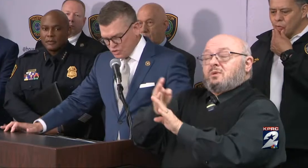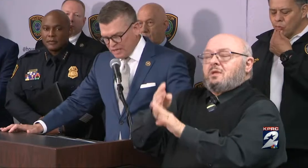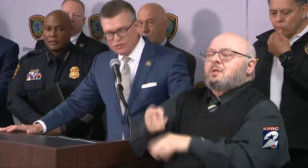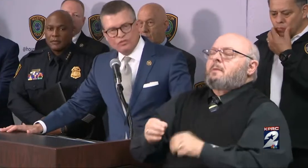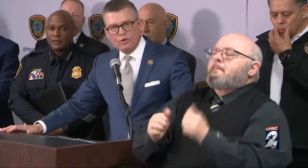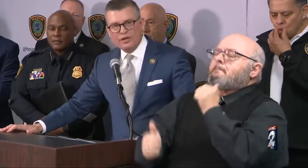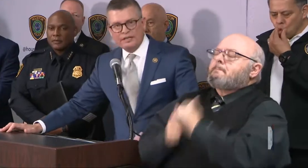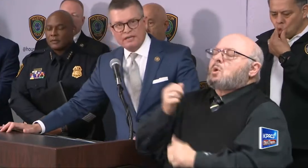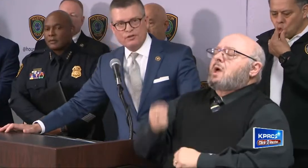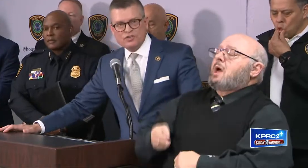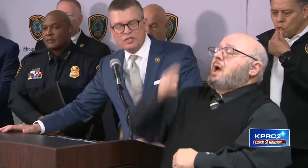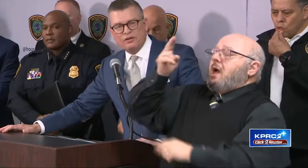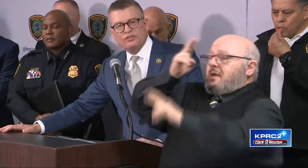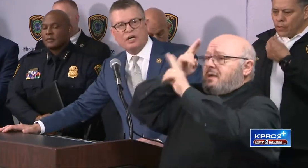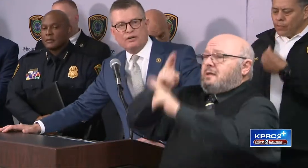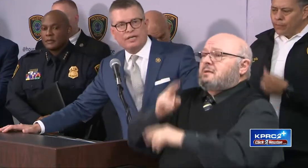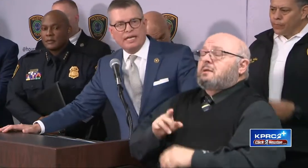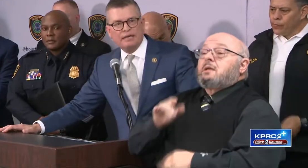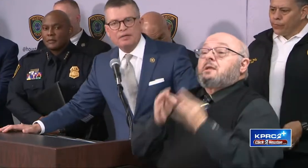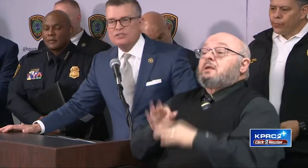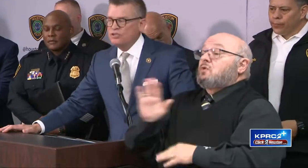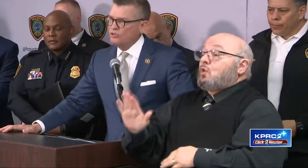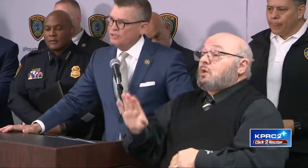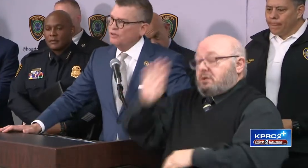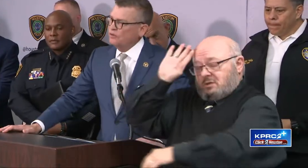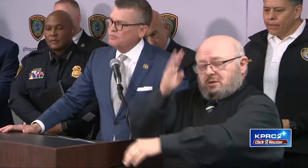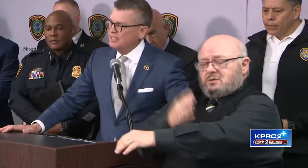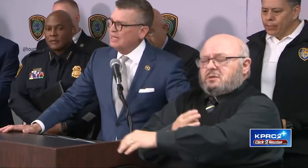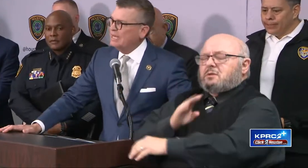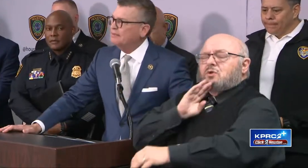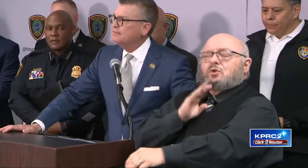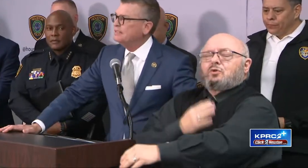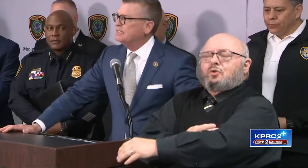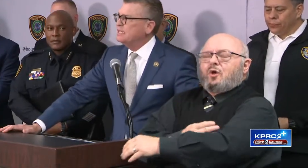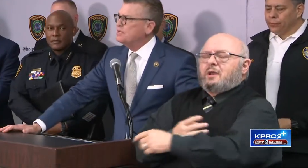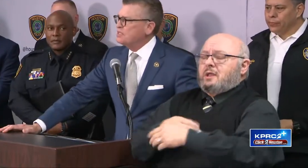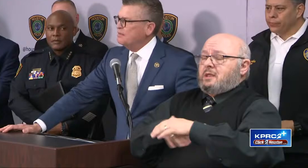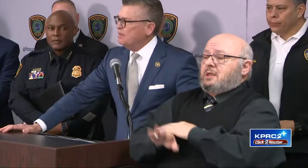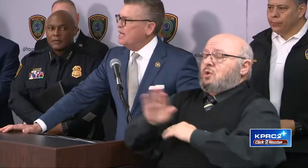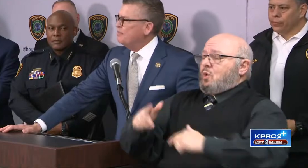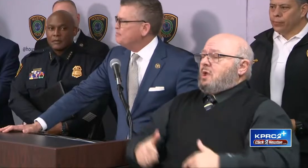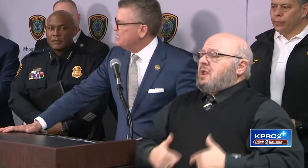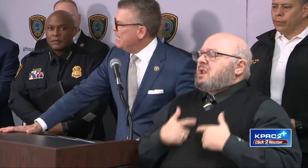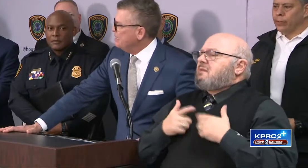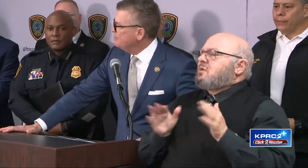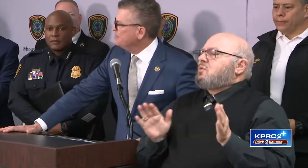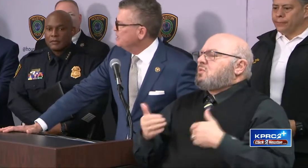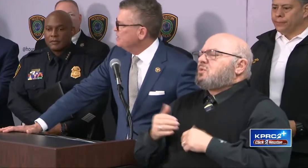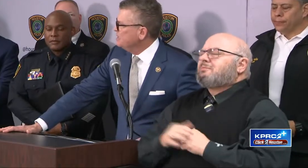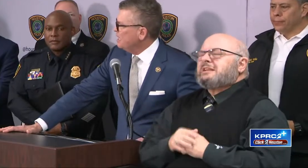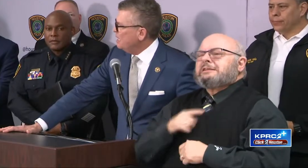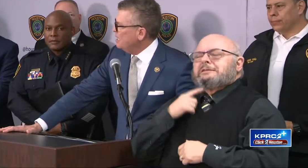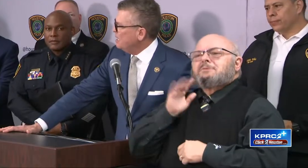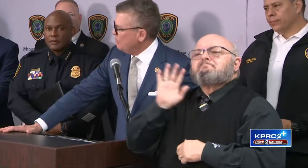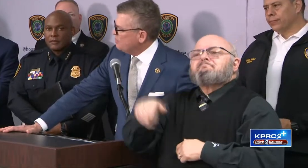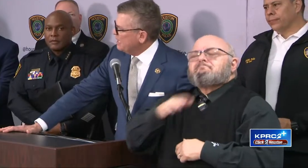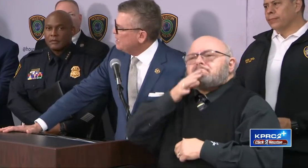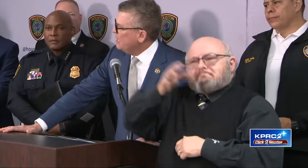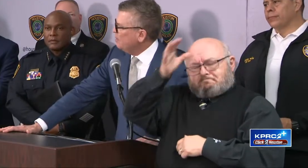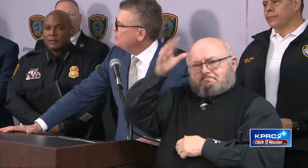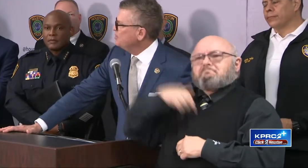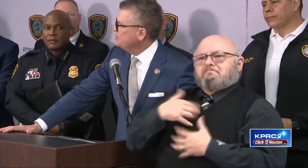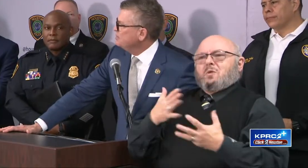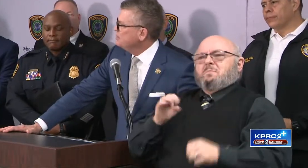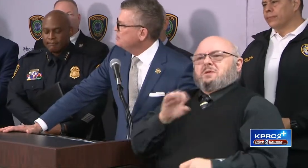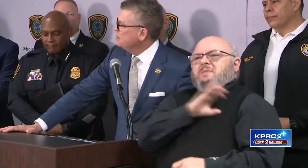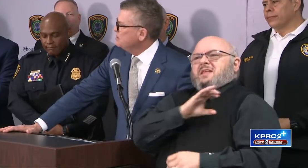I just thought this morning that if your son or daughter came into your living room tonight and said, "Mom, Dad, I want to be a